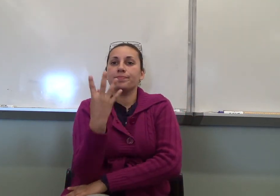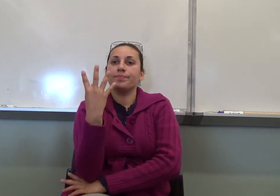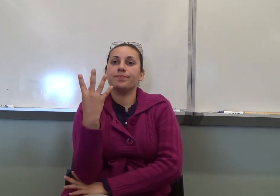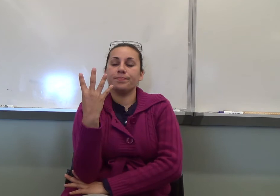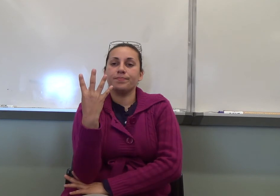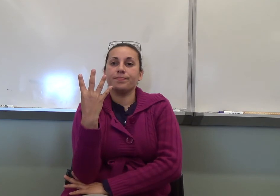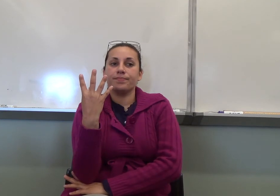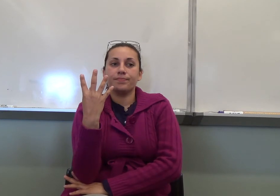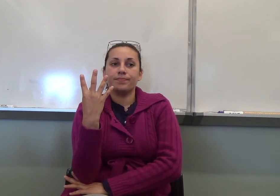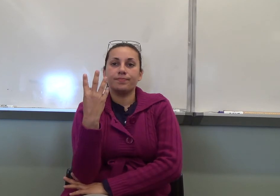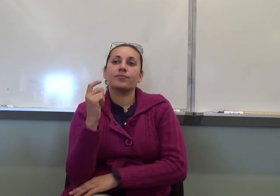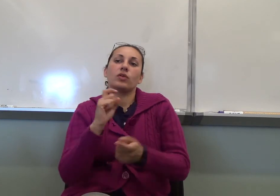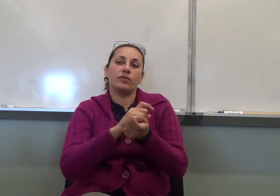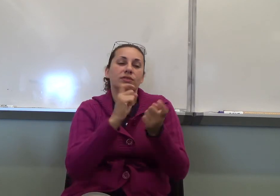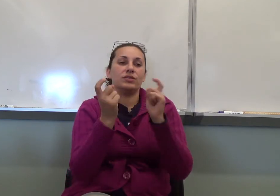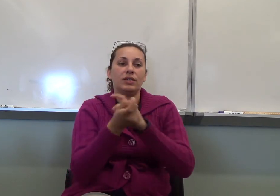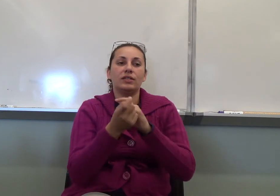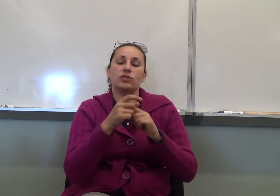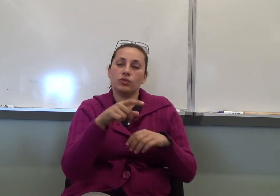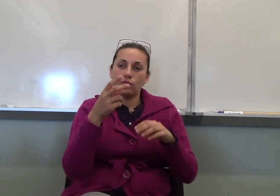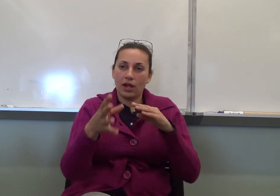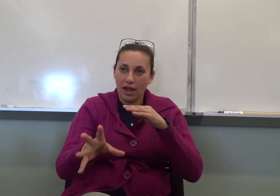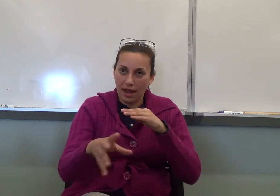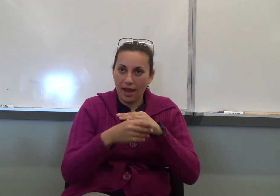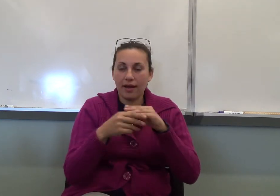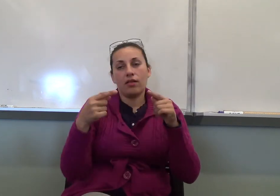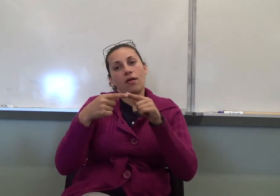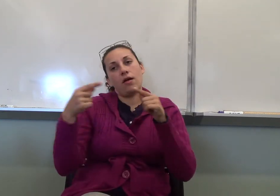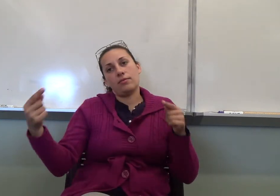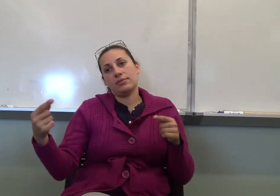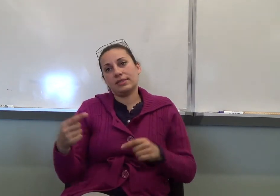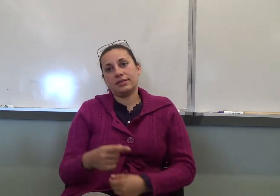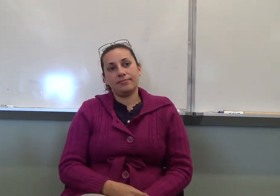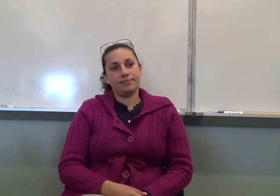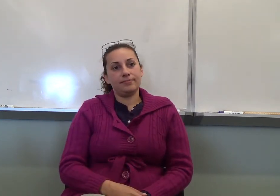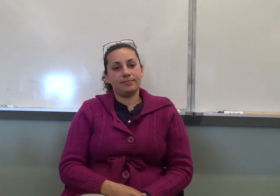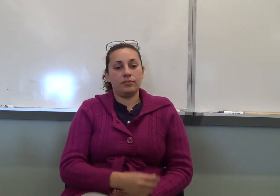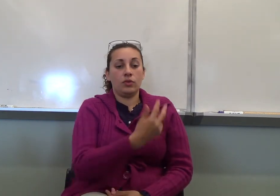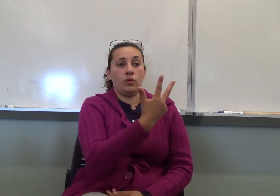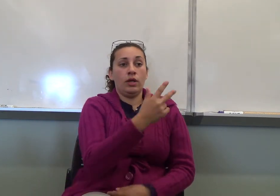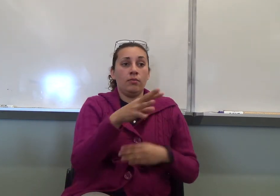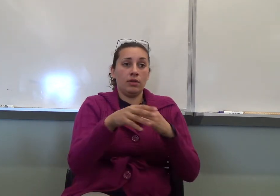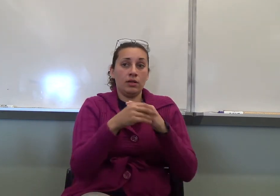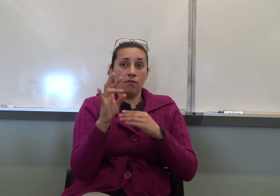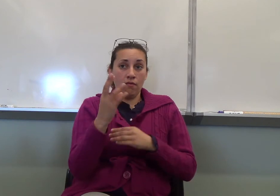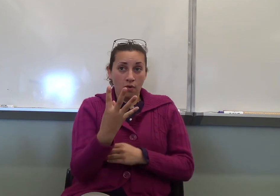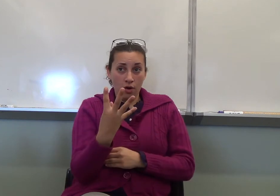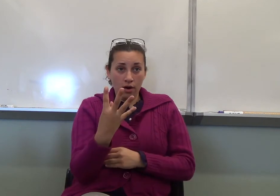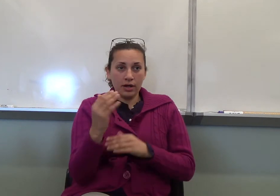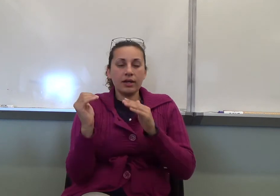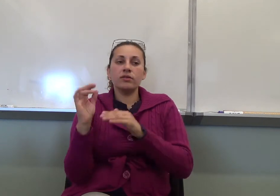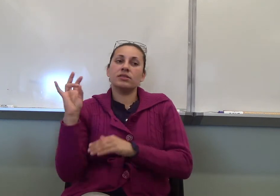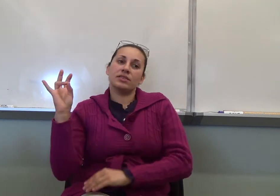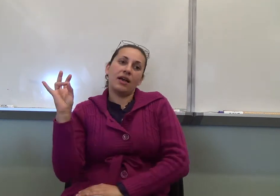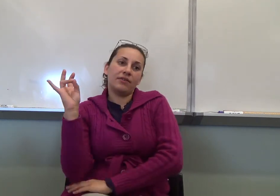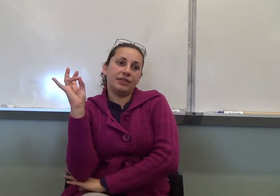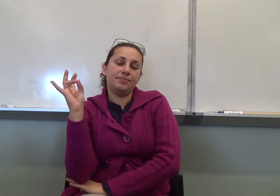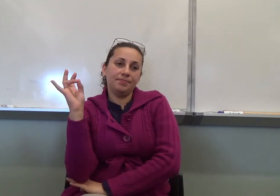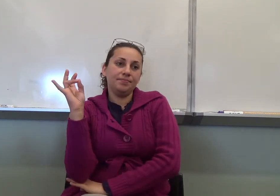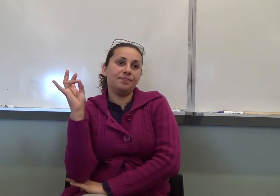Because we're changing to addition of the opposite, huh? And 3 plus 4 is 7. And now we